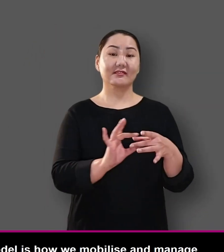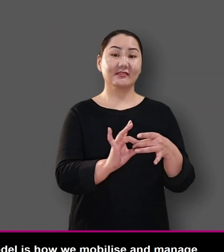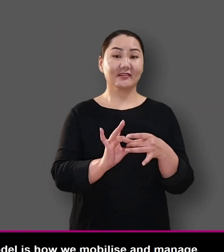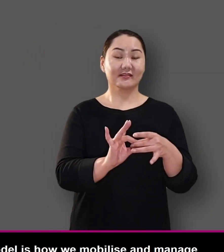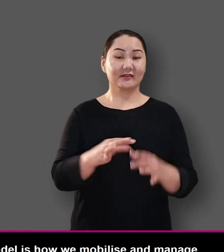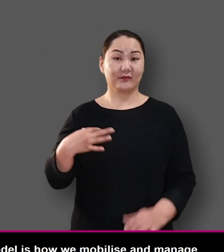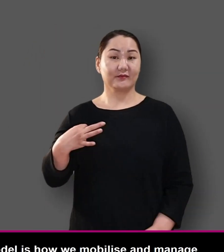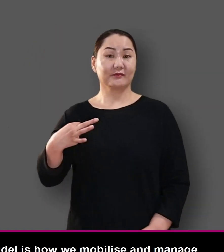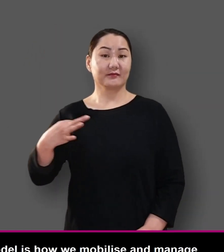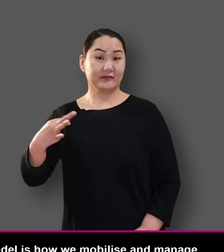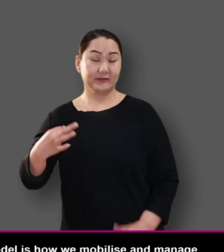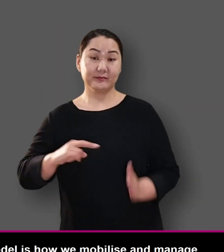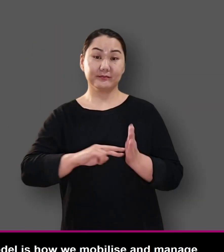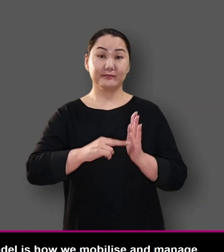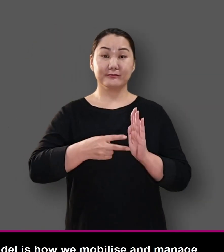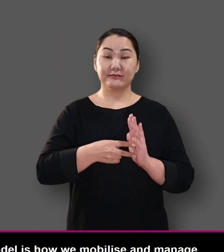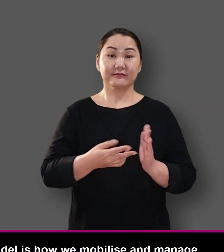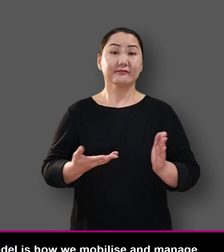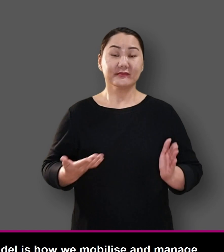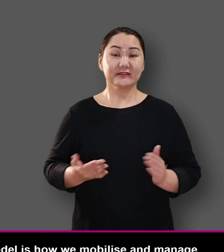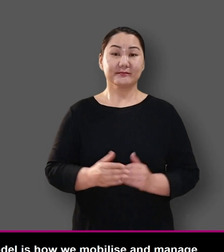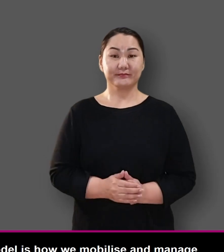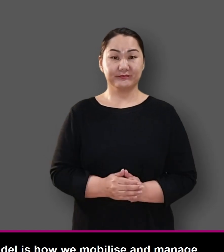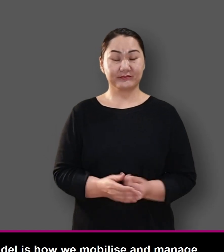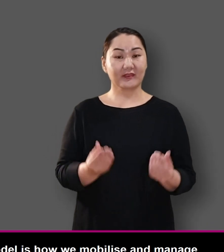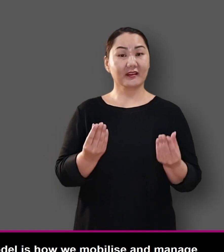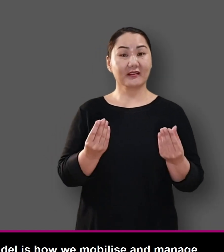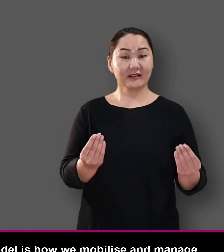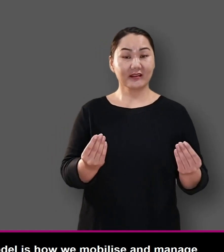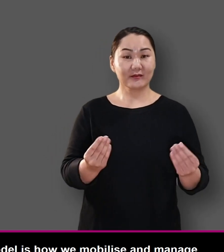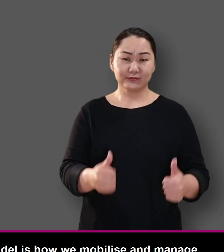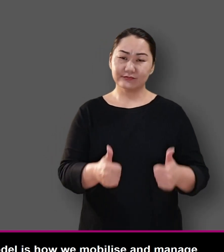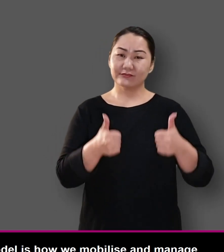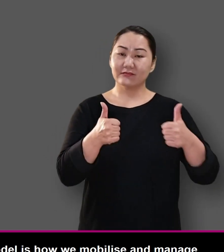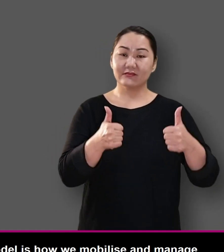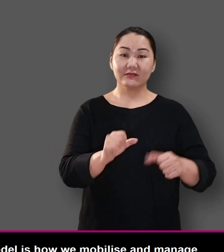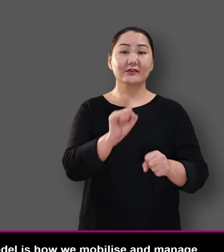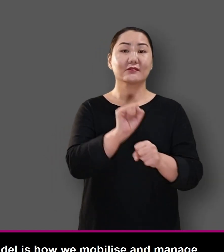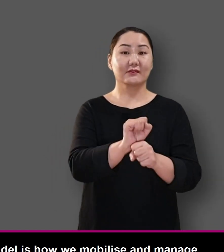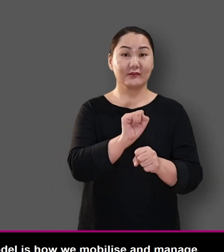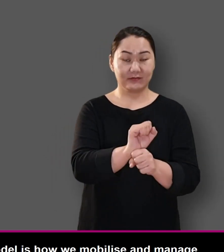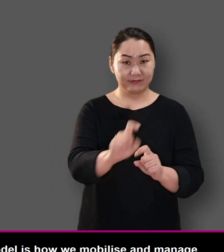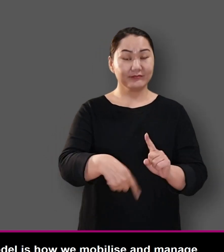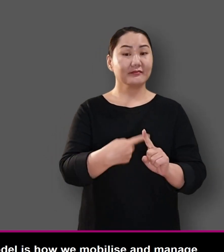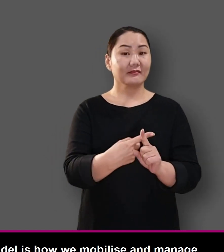The relational volunteering model is how we mobilize and manage